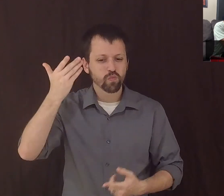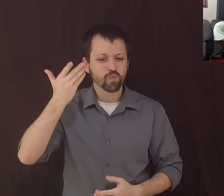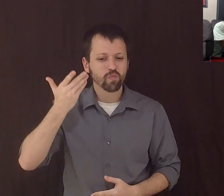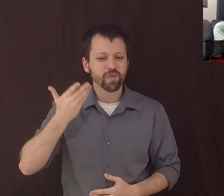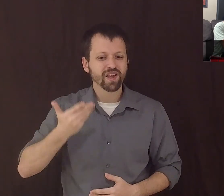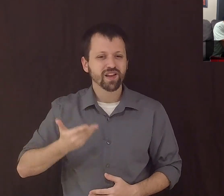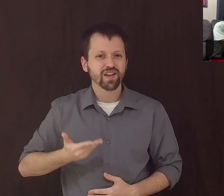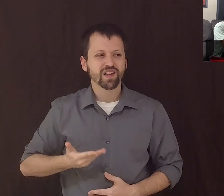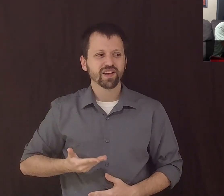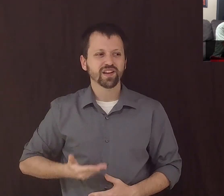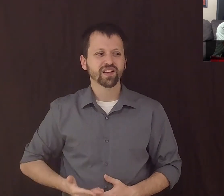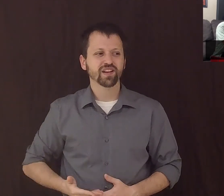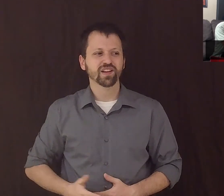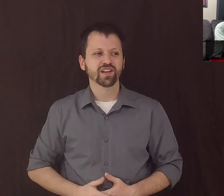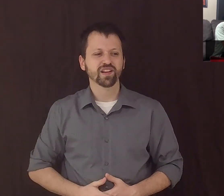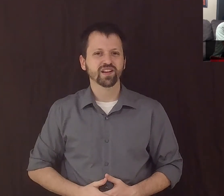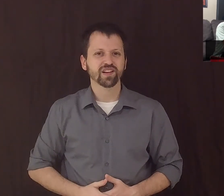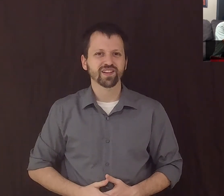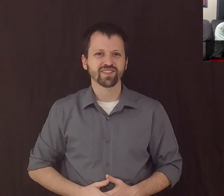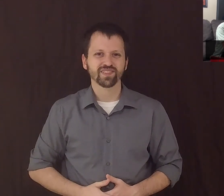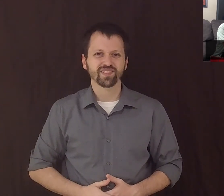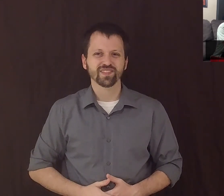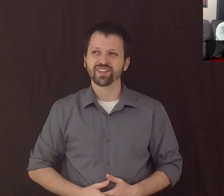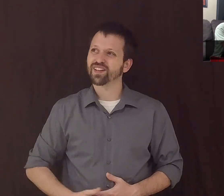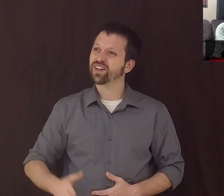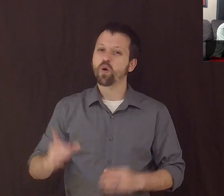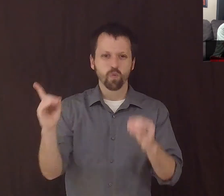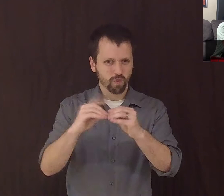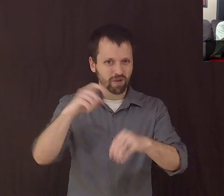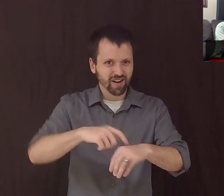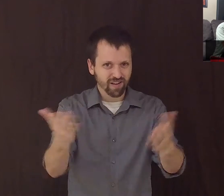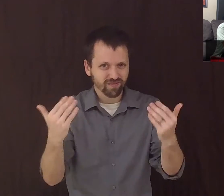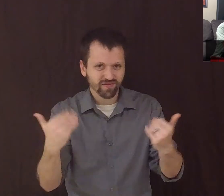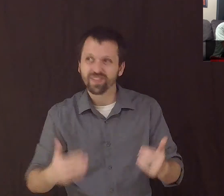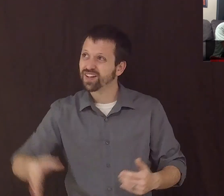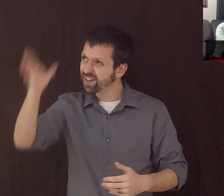good to me. One more time. Come on.